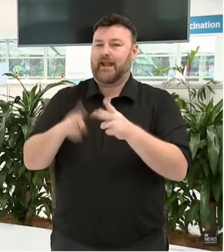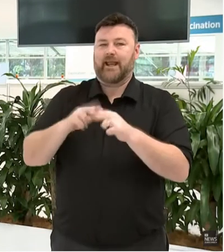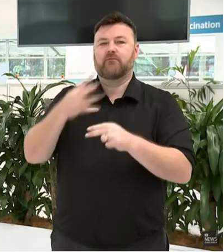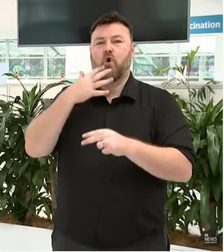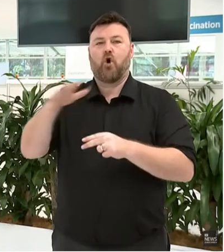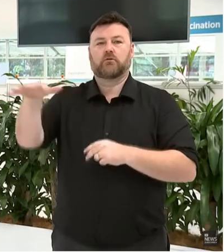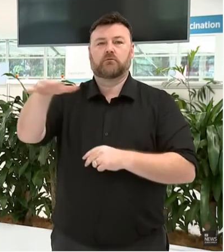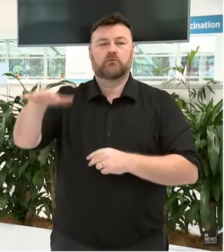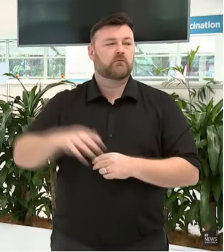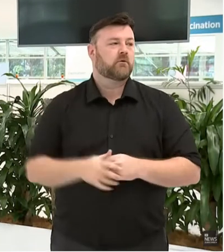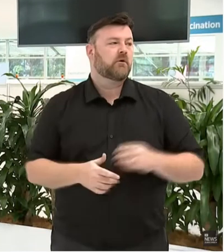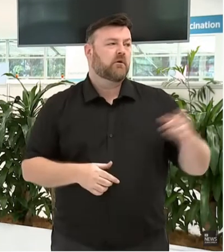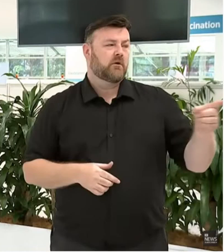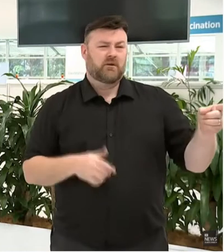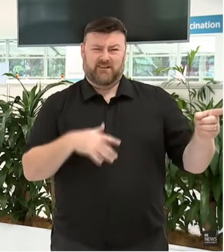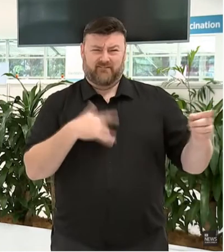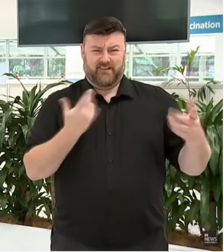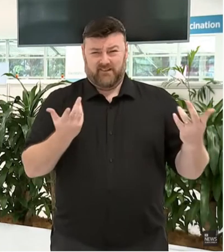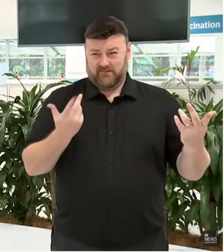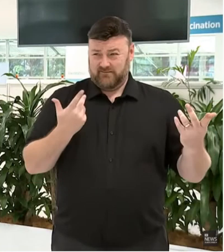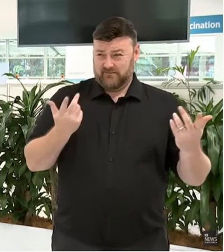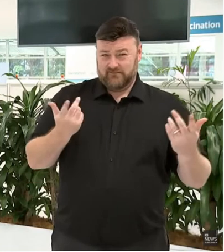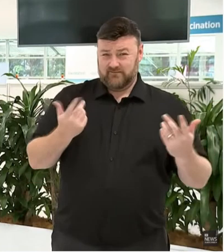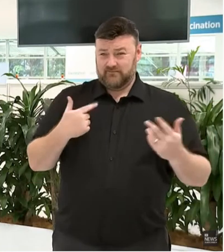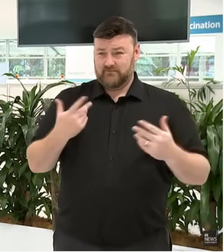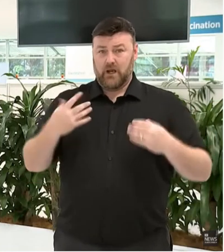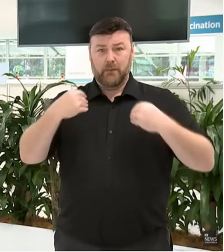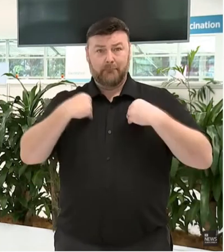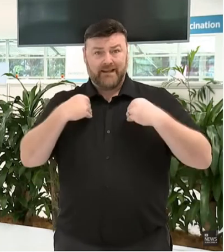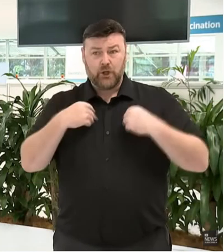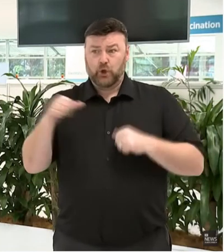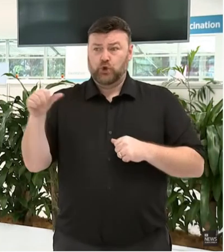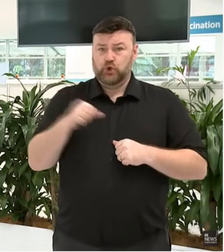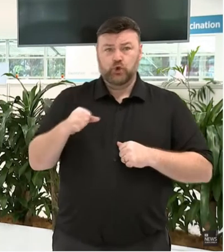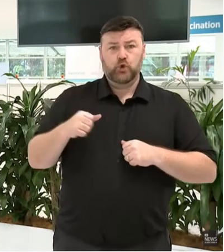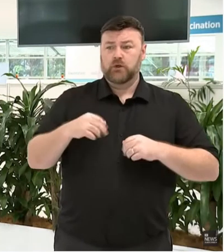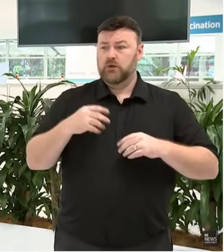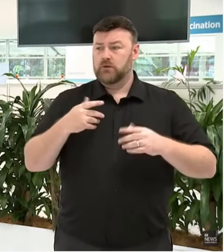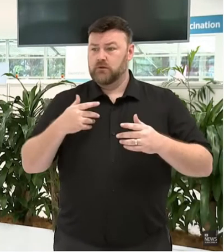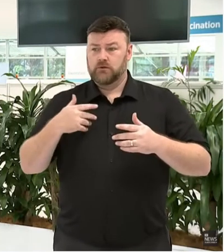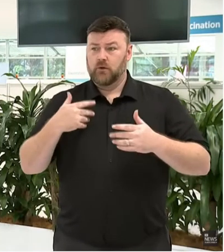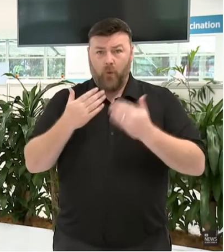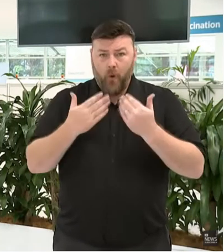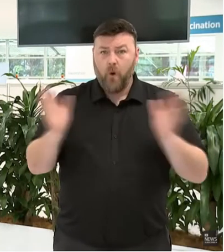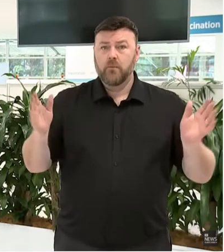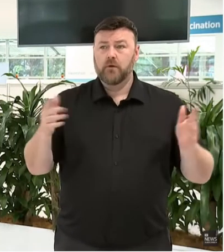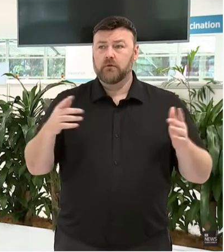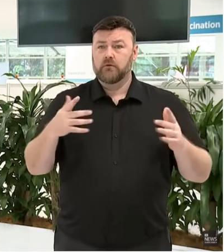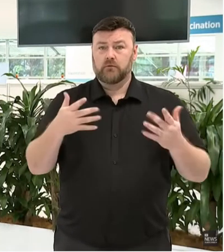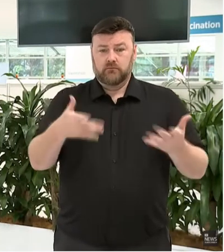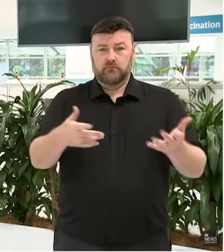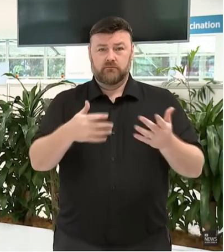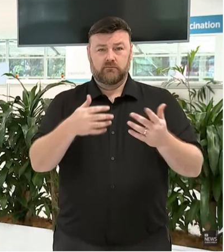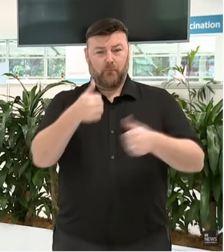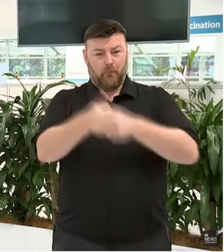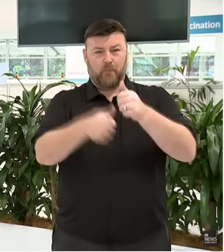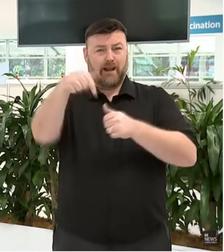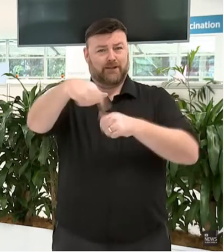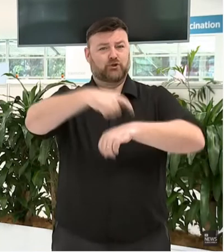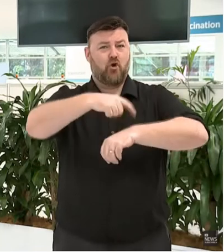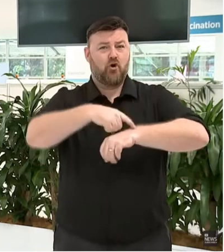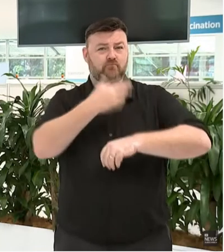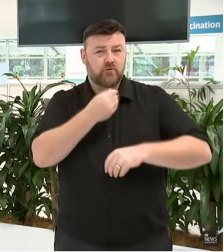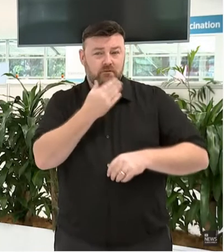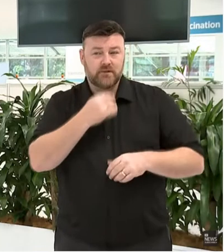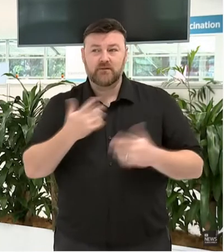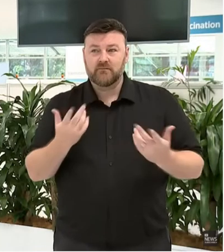setting. That's a comfort, Premier, to a business that should be trading at the best time of the year and is now forced to close over the